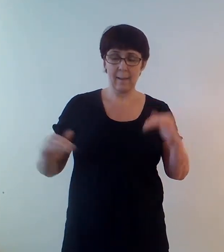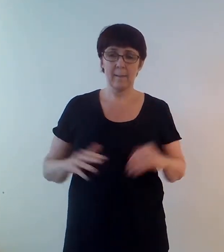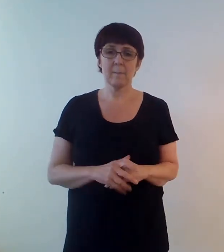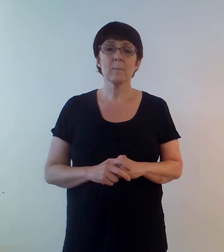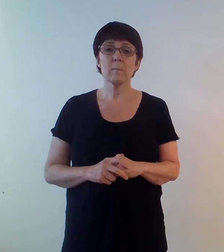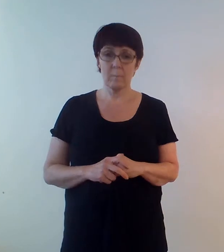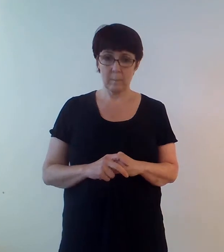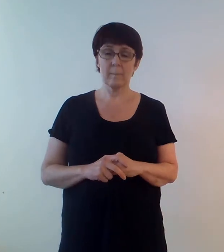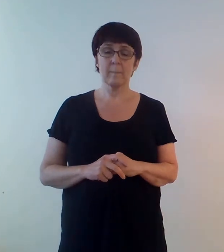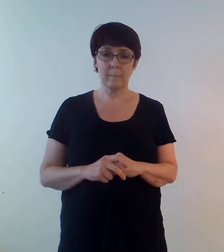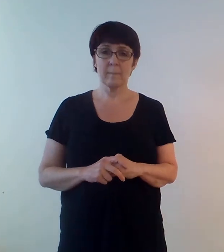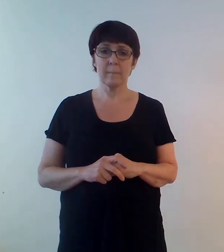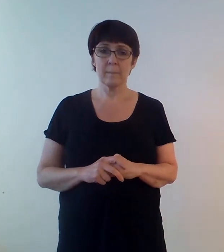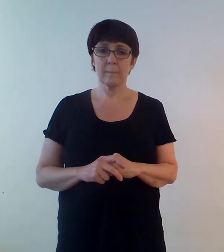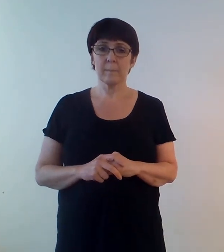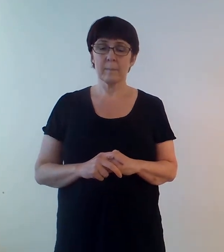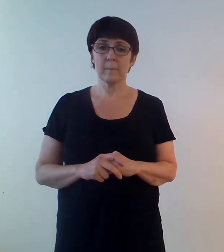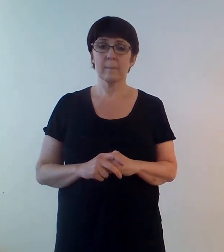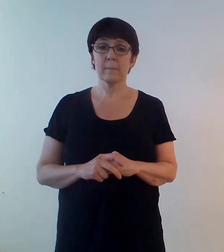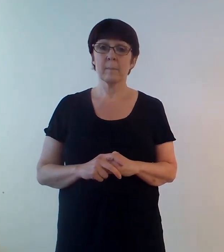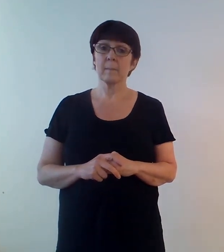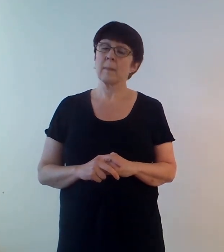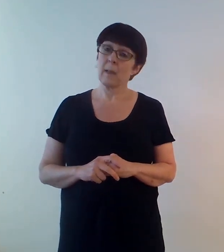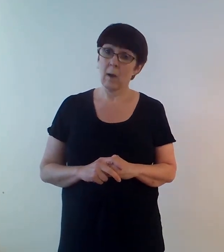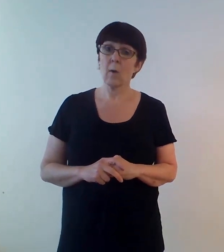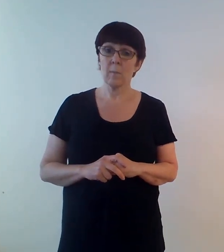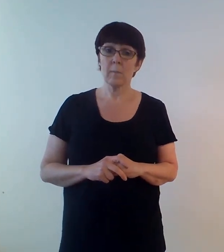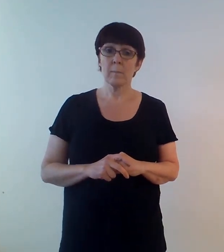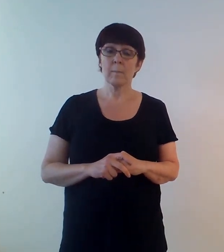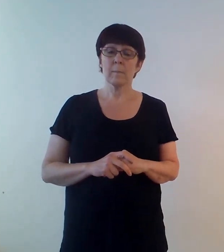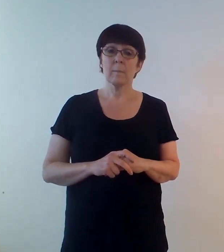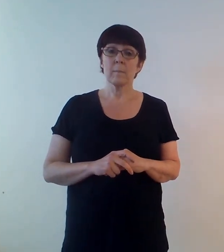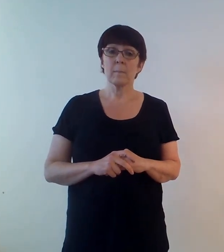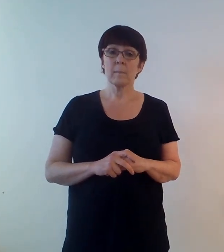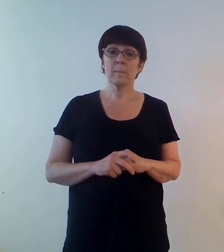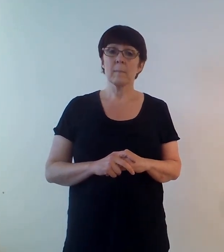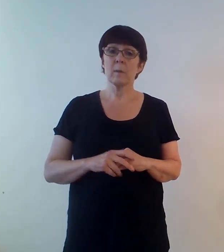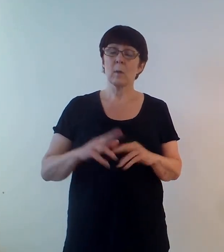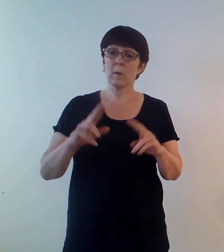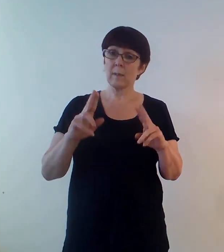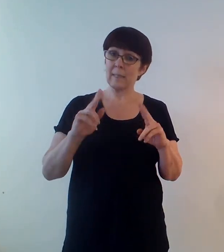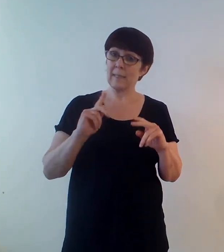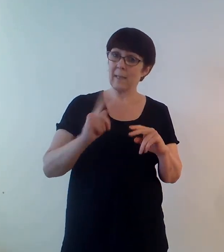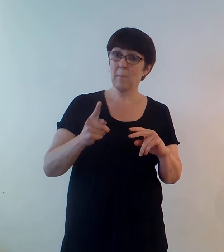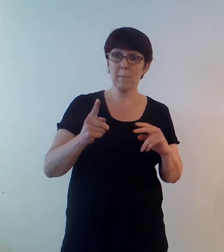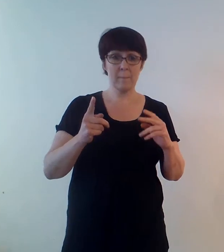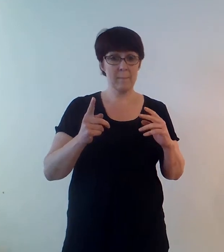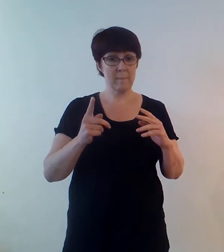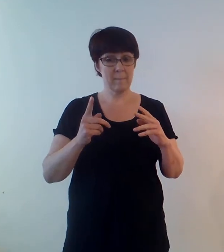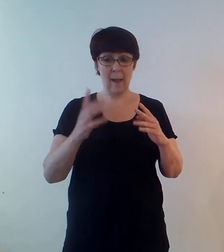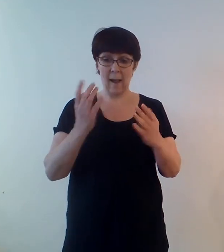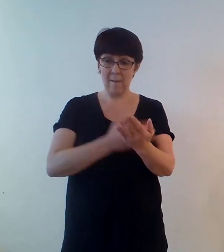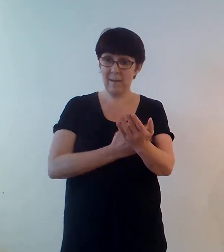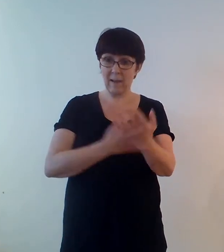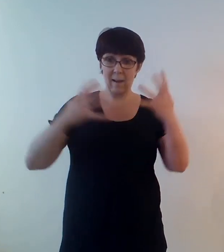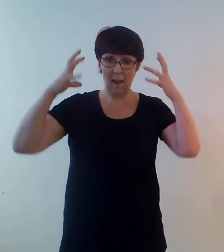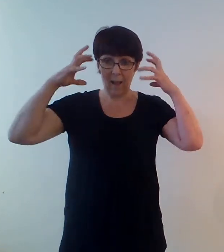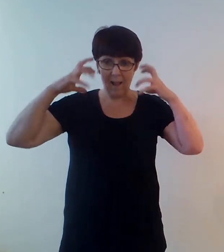Rotate. Again, it's important that we're activating the core, keeping the legs straight and tight. And the final exercise is going to be closest to